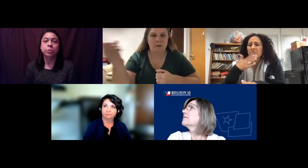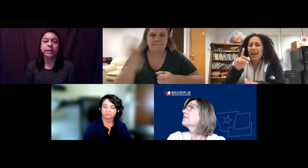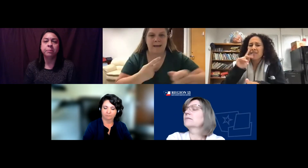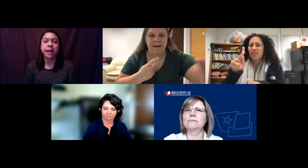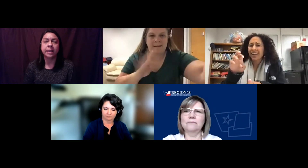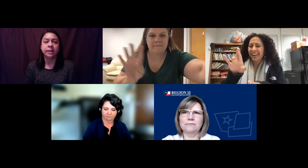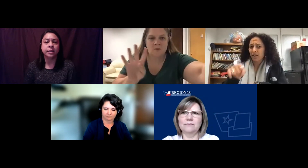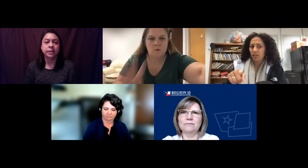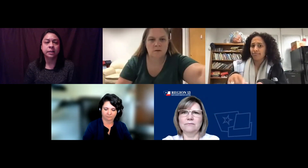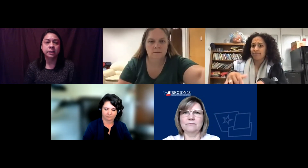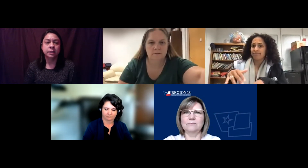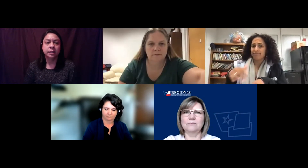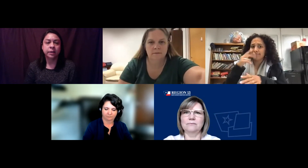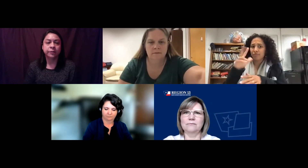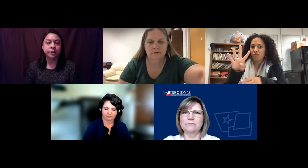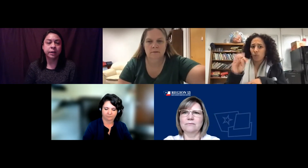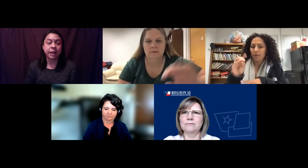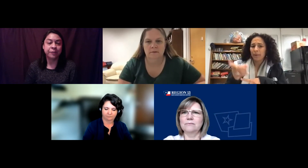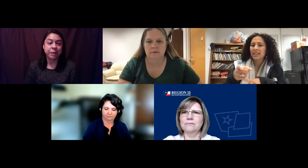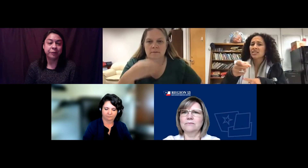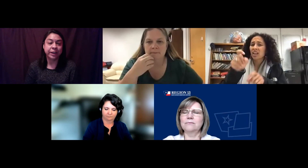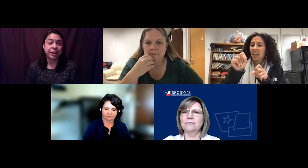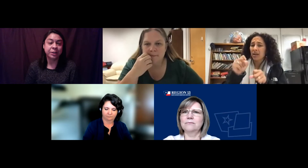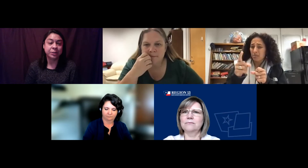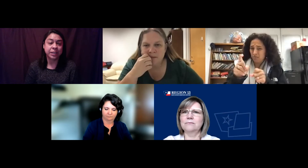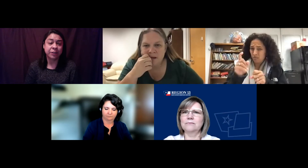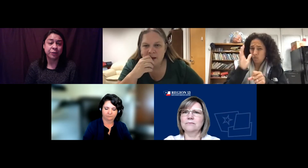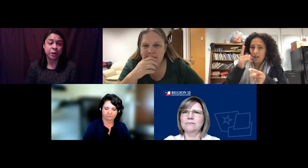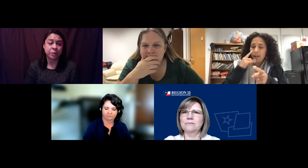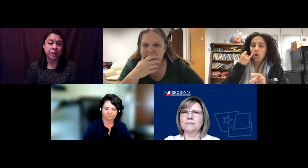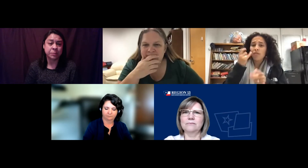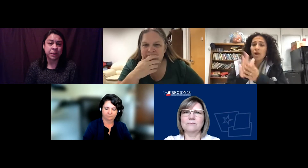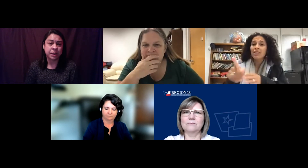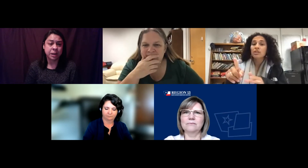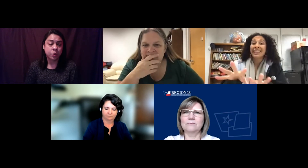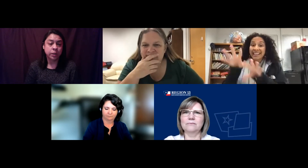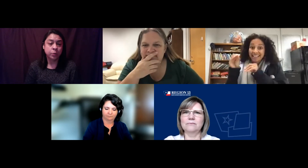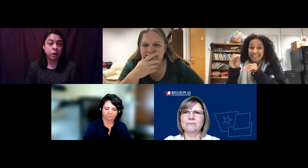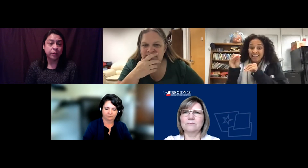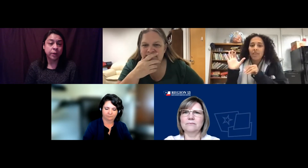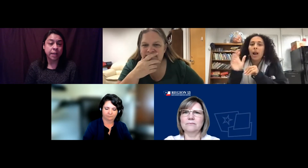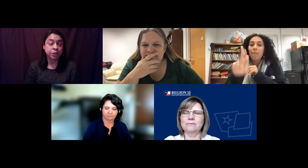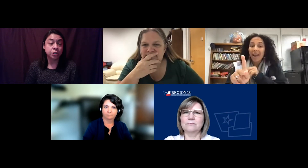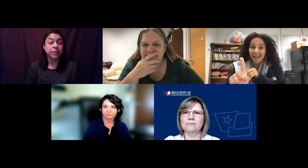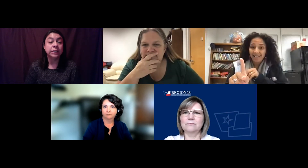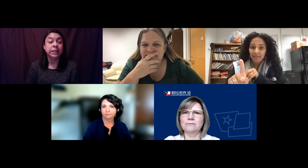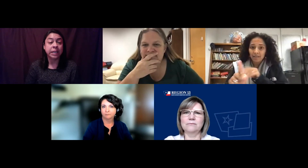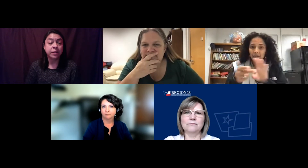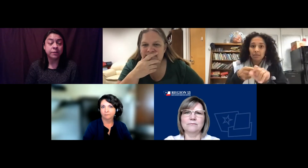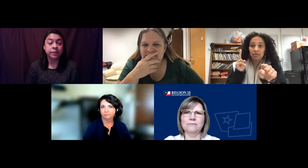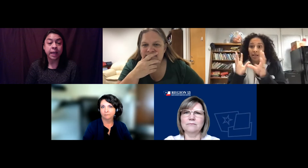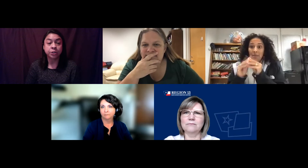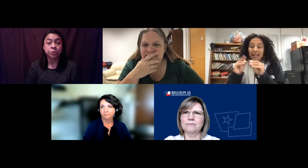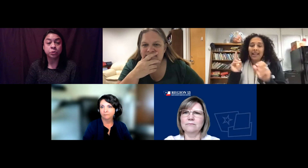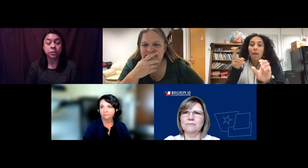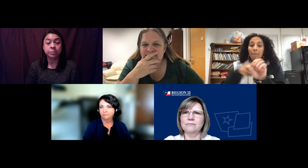we'll bring them back. Yeah, and I feel bad for Carrie though, sitting here for 40 minutes, but will it work if we ask her to leave